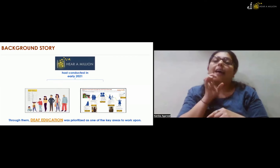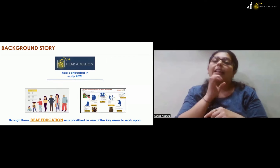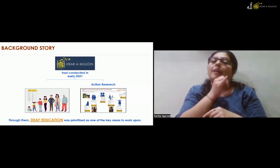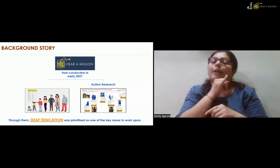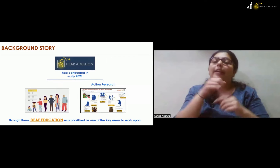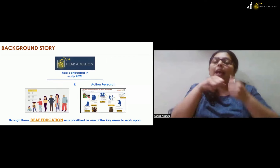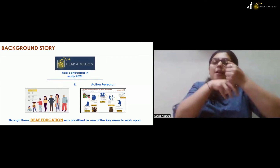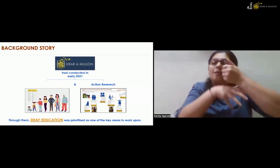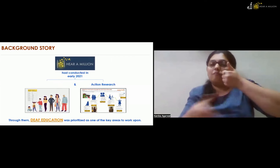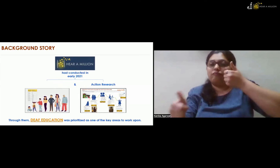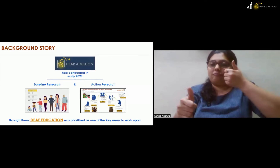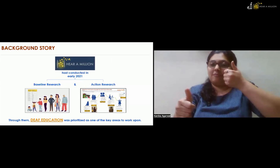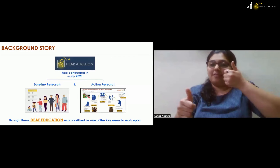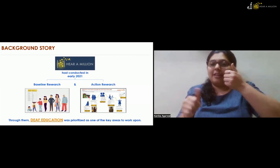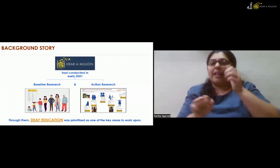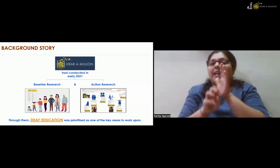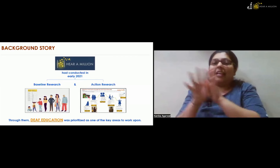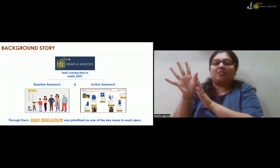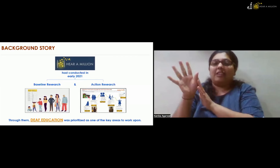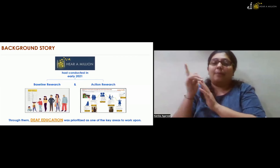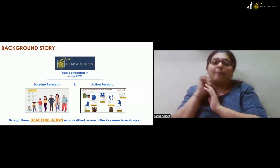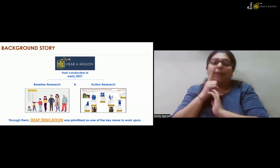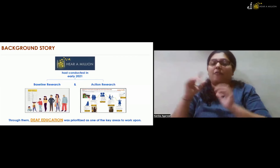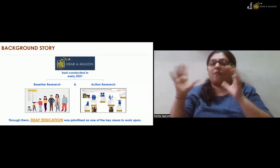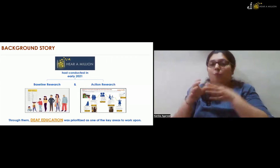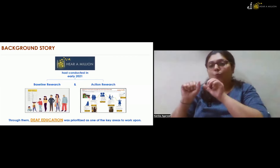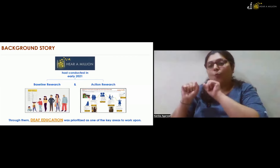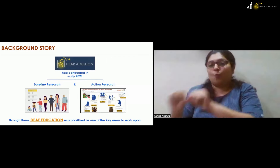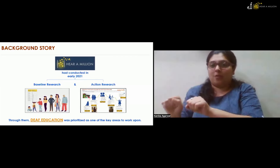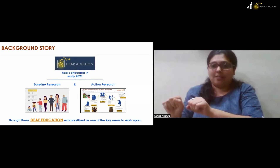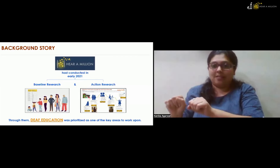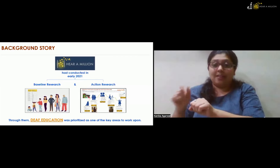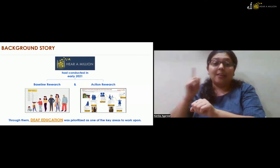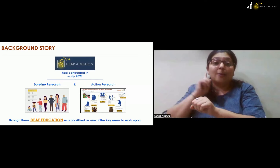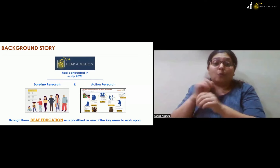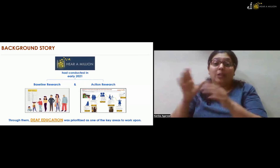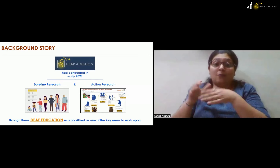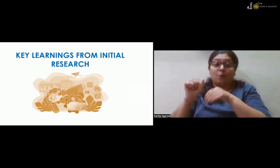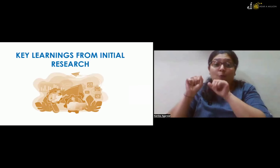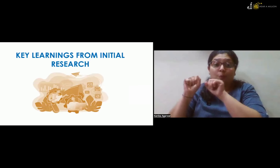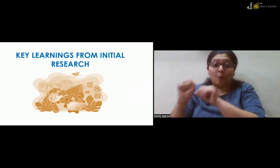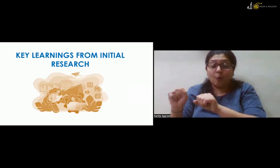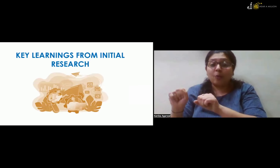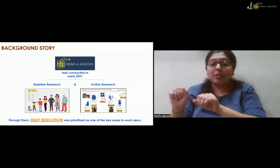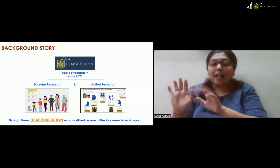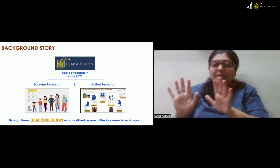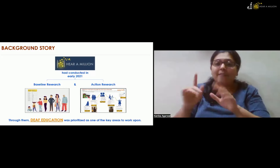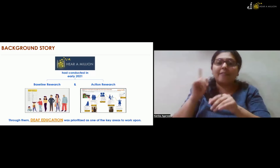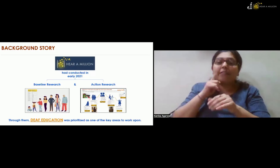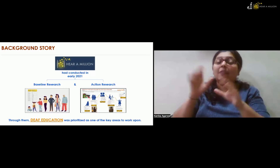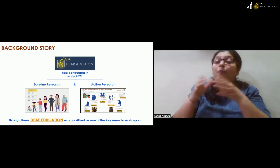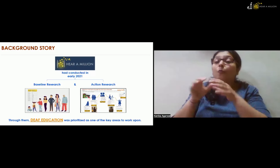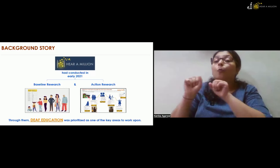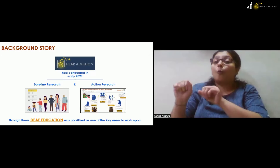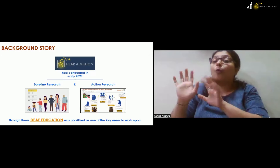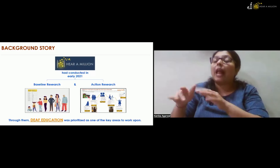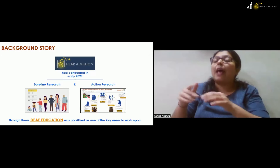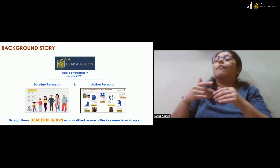As Deepak said that, as Enable India is the mothership, and Here a Million is one